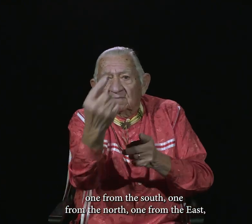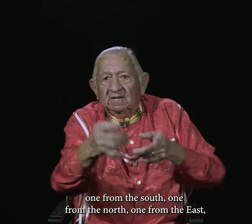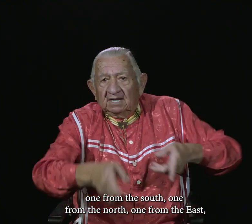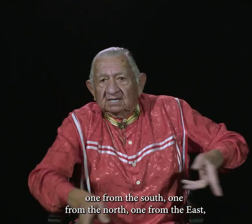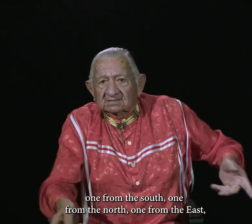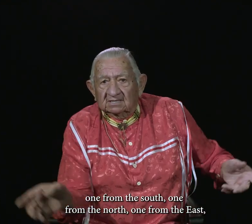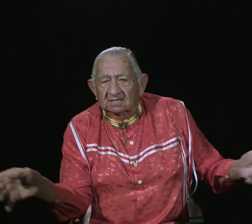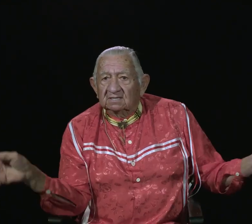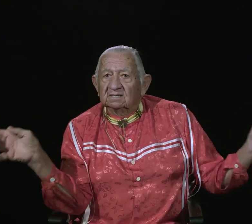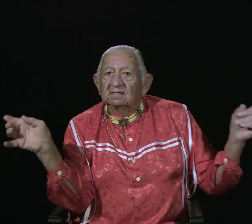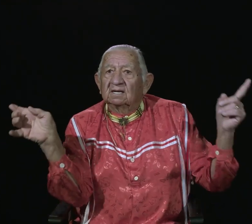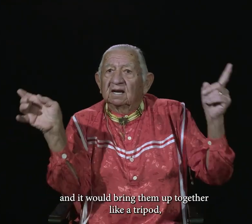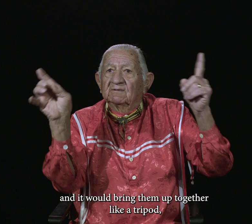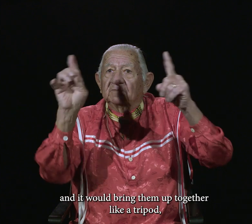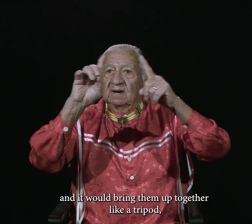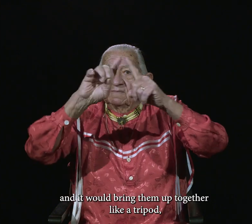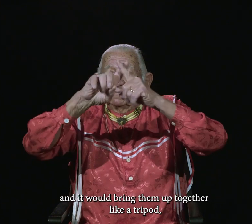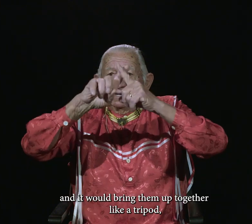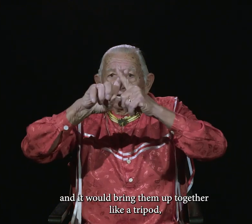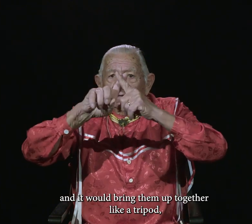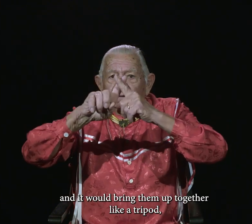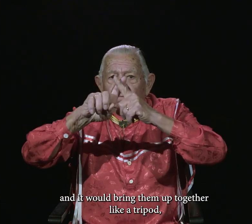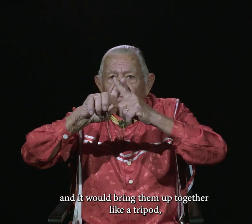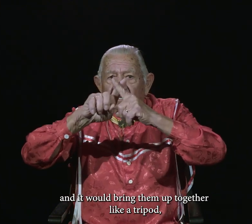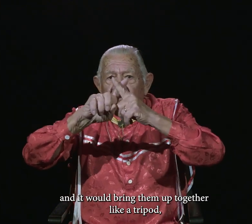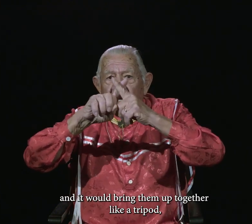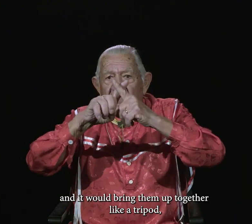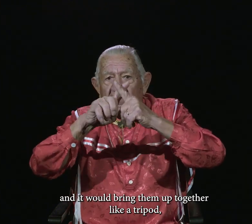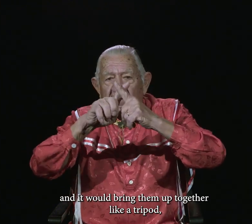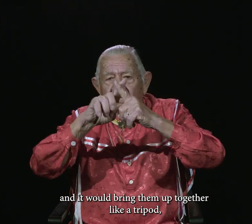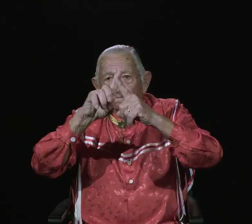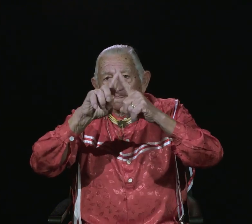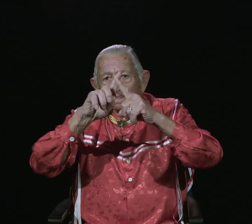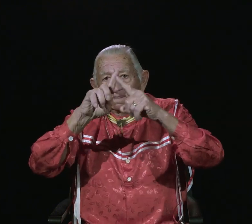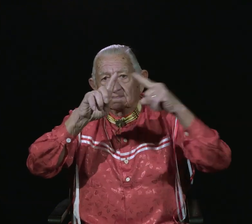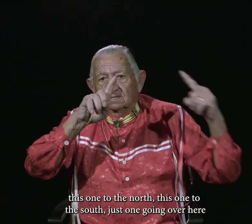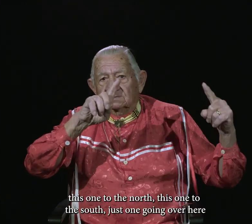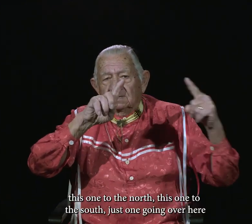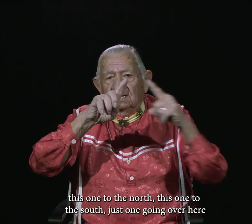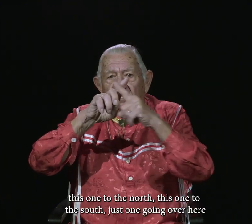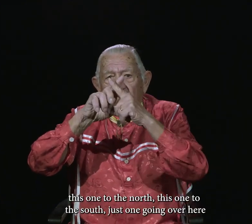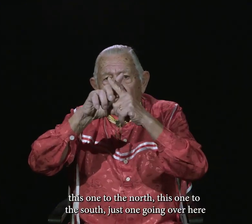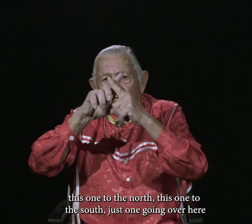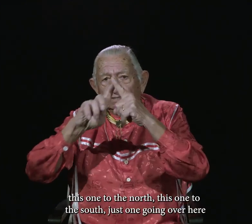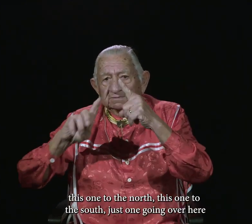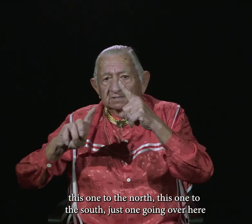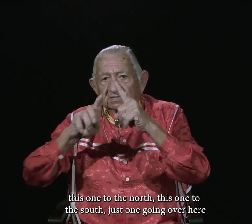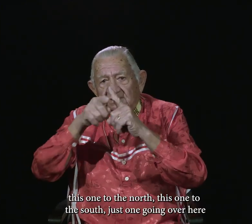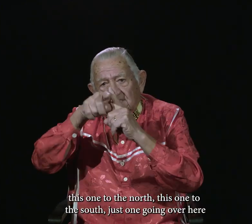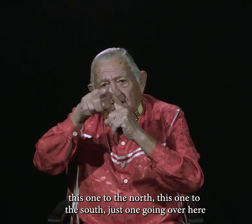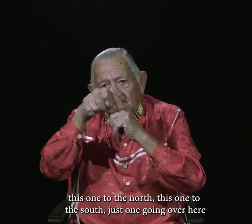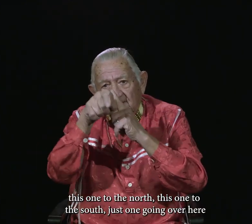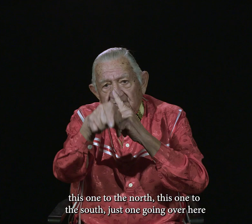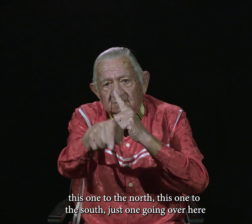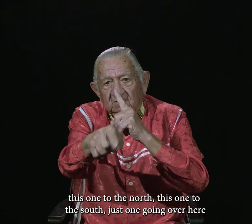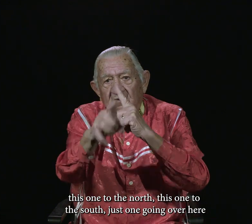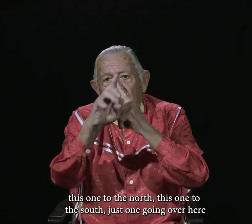the east. They would bring them up together, make a tripod. This one to the north, this one to the south, this one going over